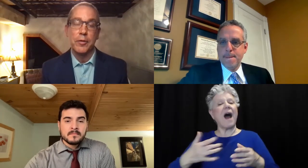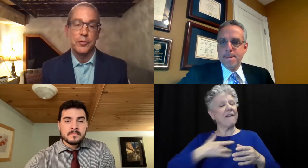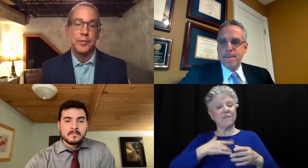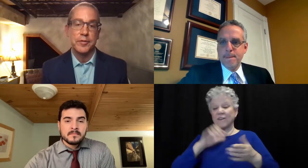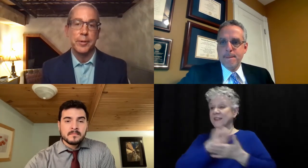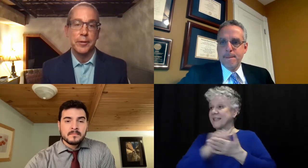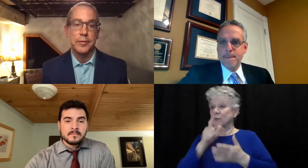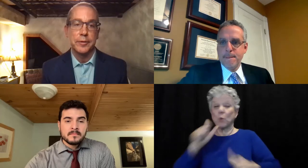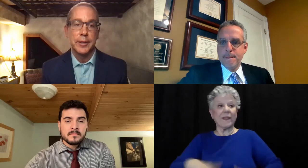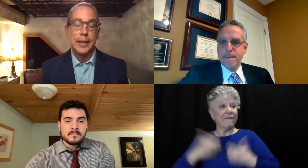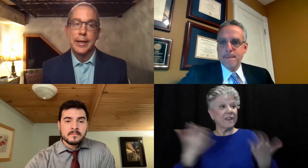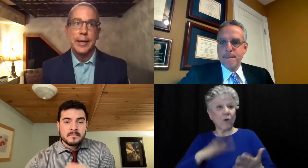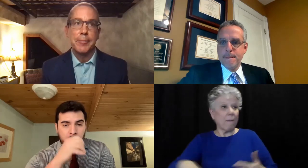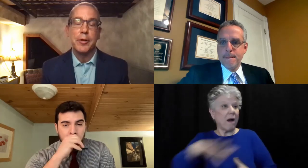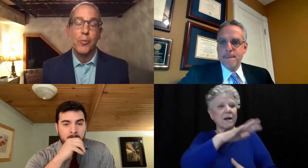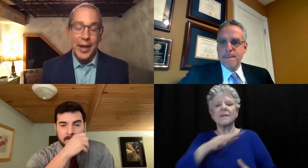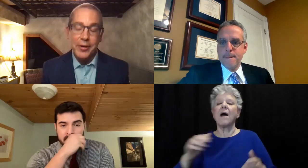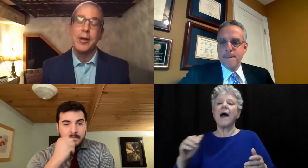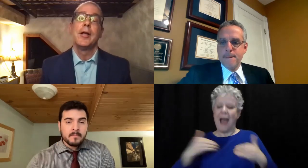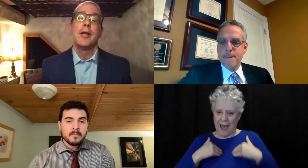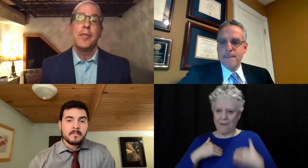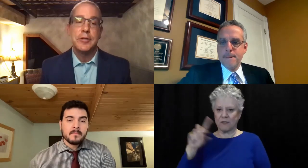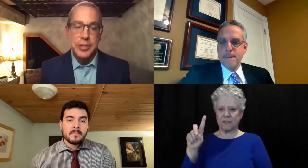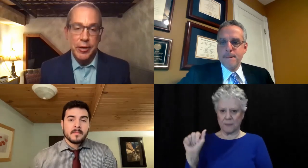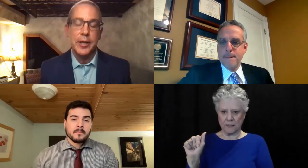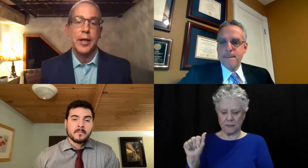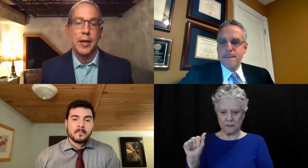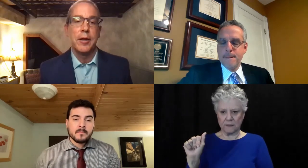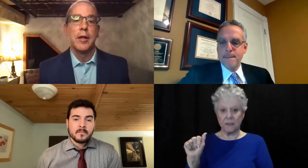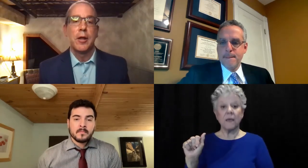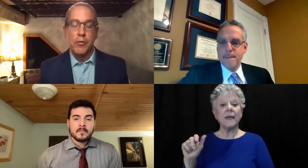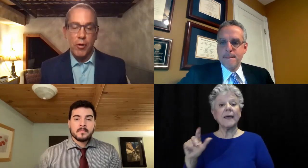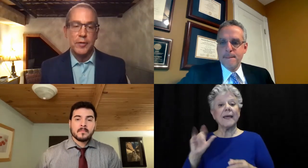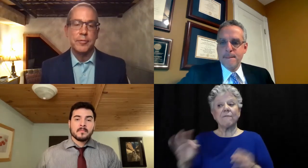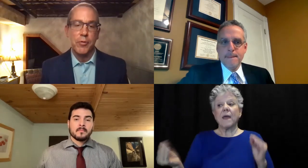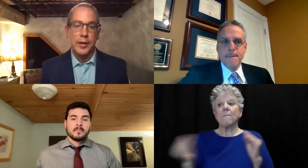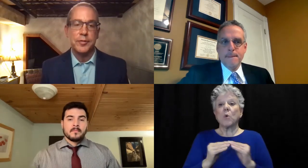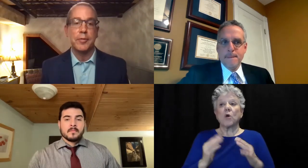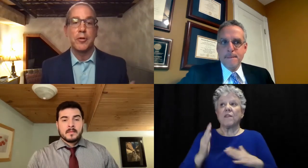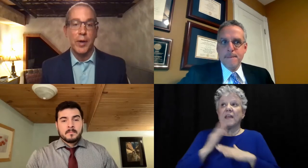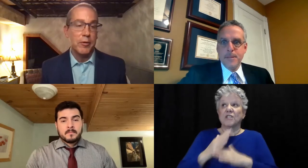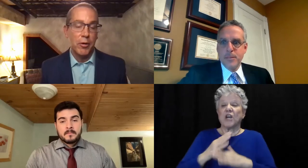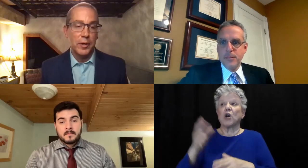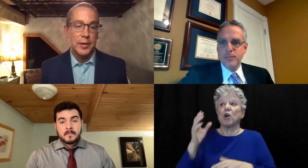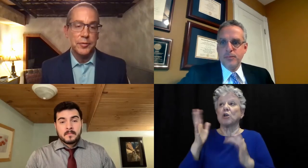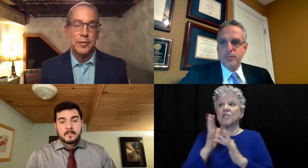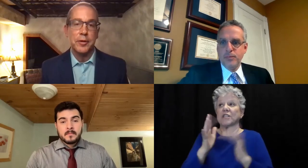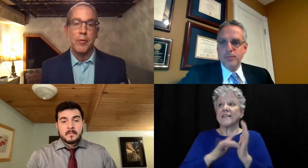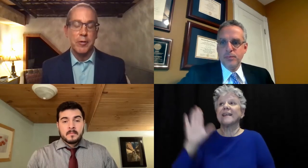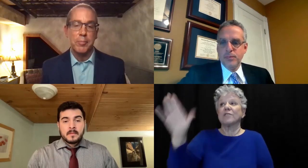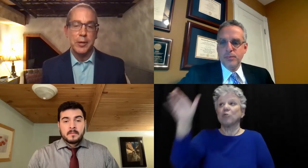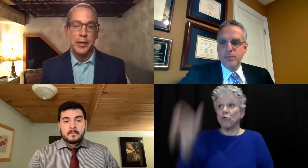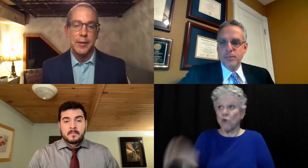are those with disabilities. The greater the sharing in the cross of Christ, the greater the holiness,